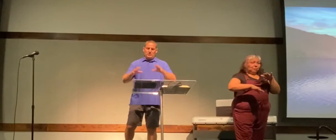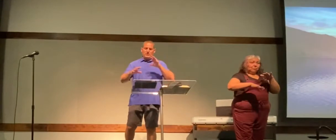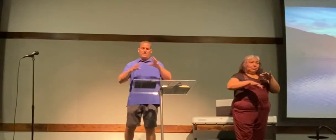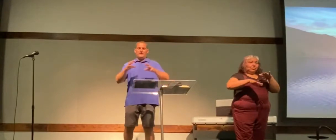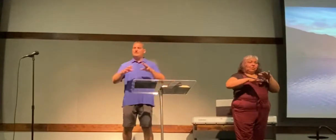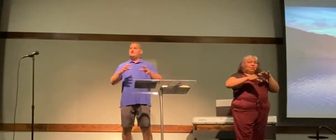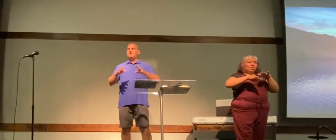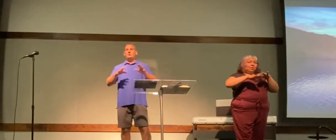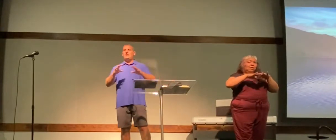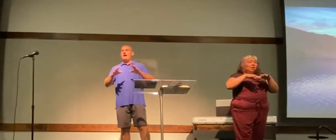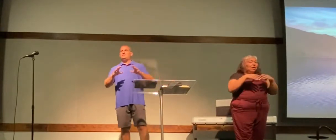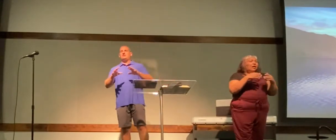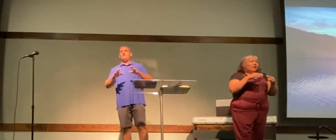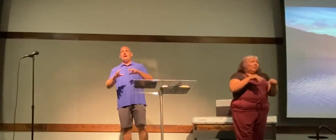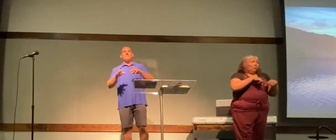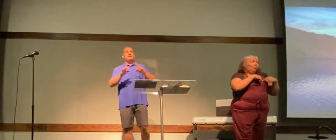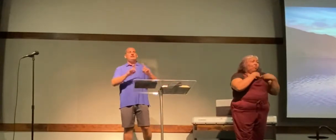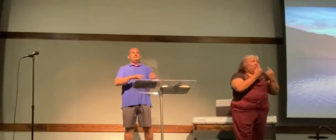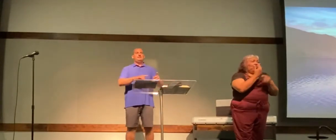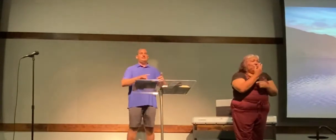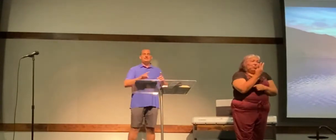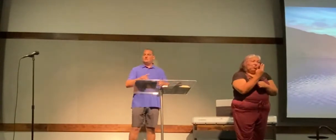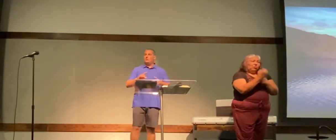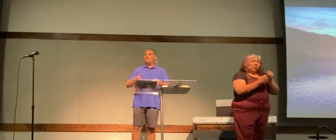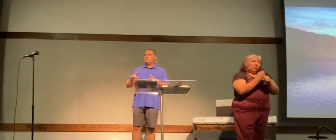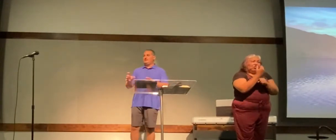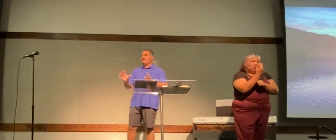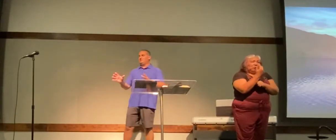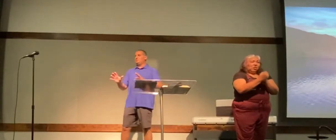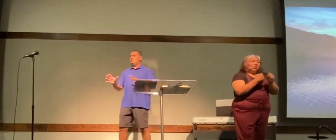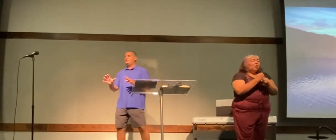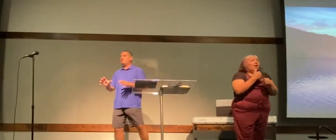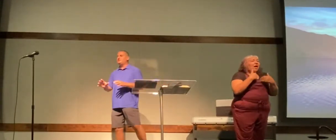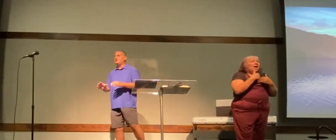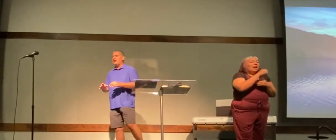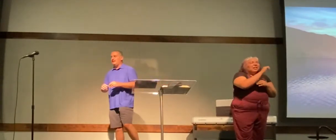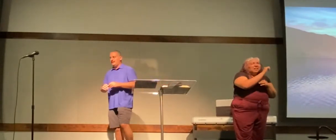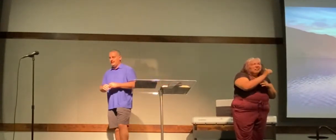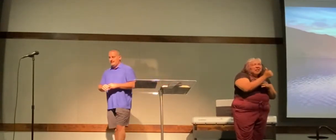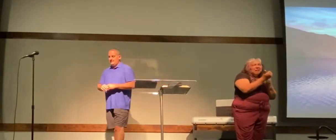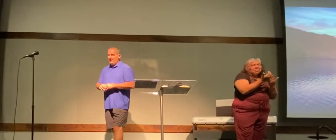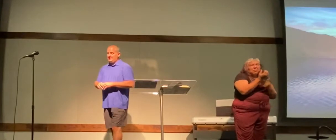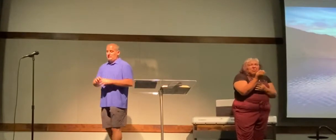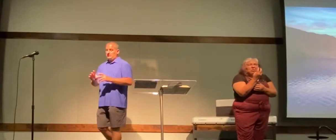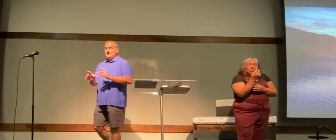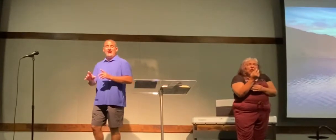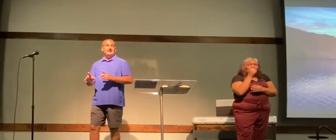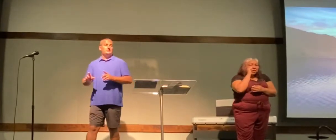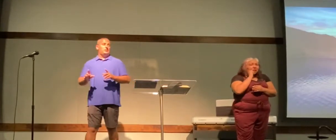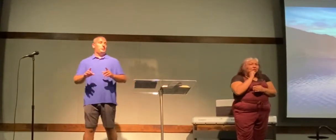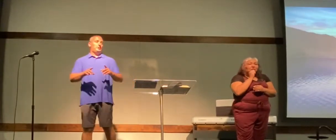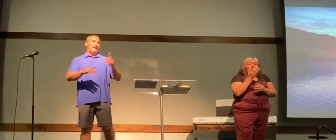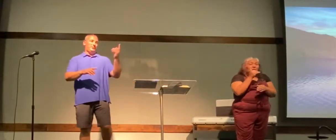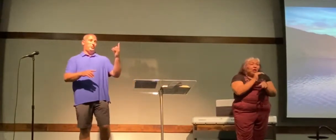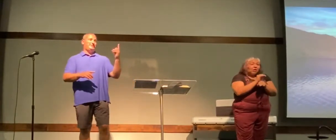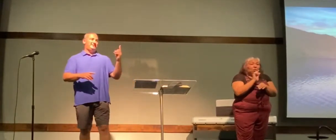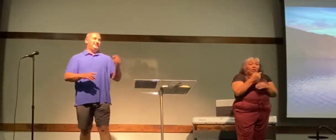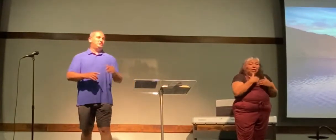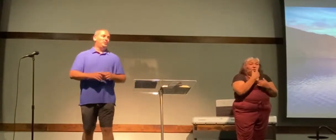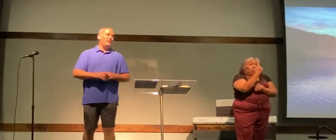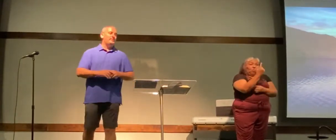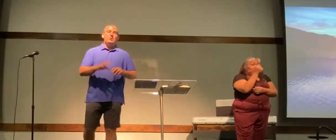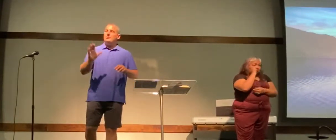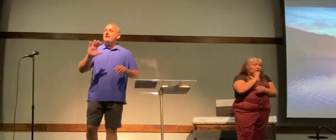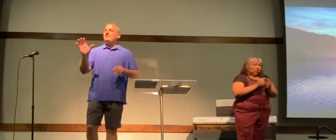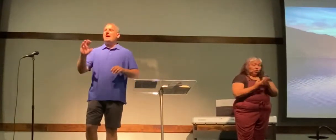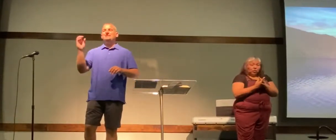it to where we wanted to see. We were averaging about 10 to 12 teens when we first started. In fact, there were nights where we only had one teen